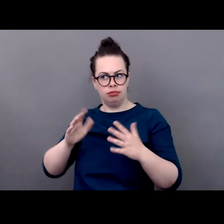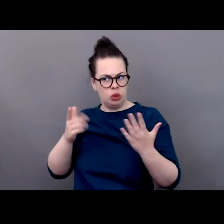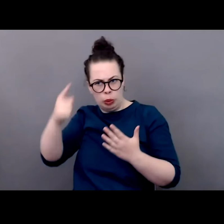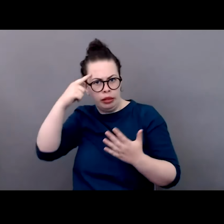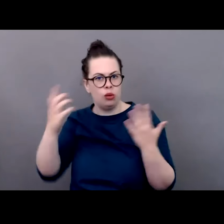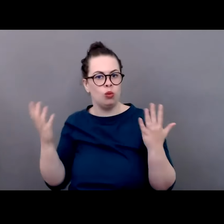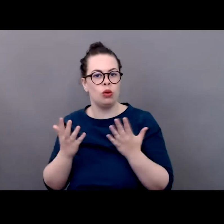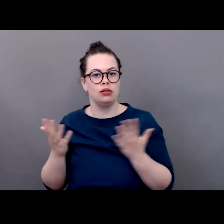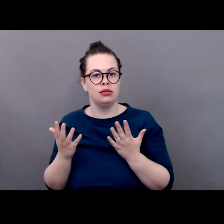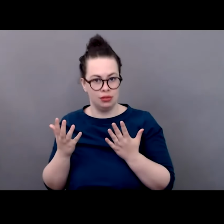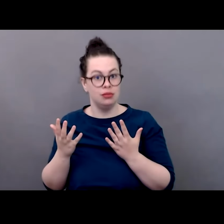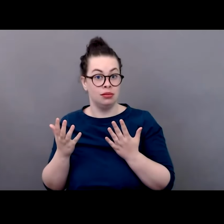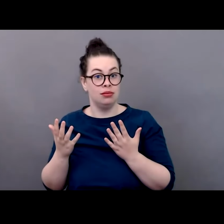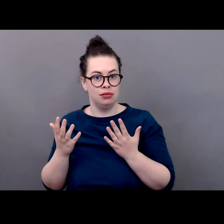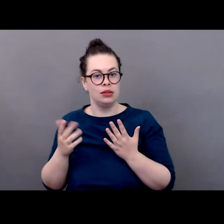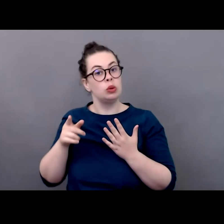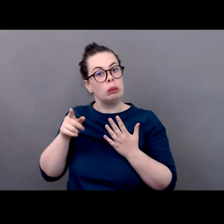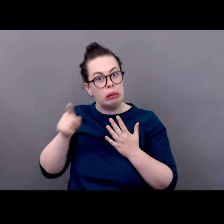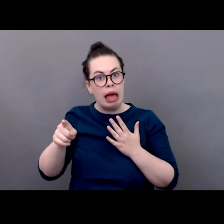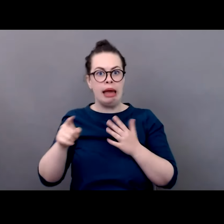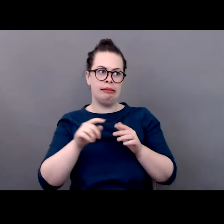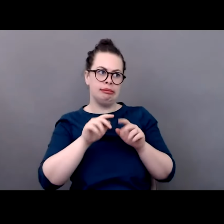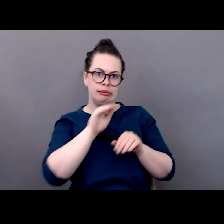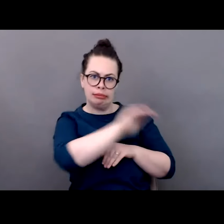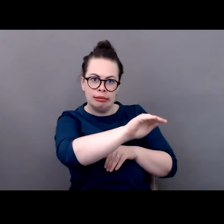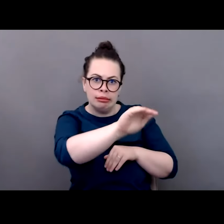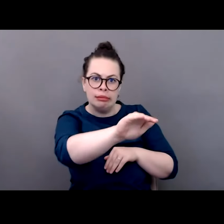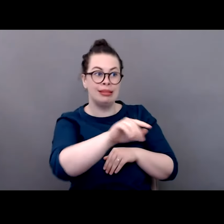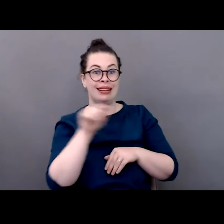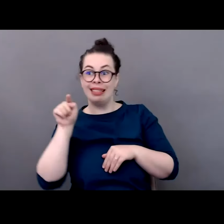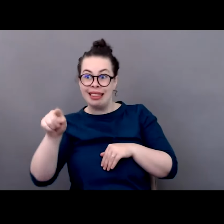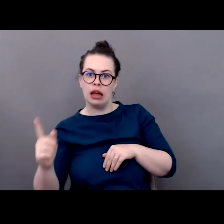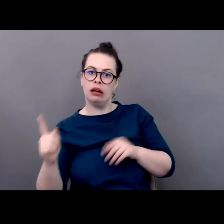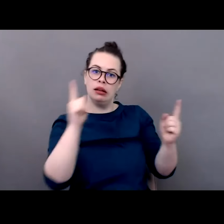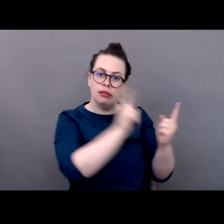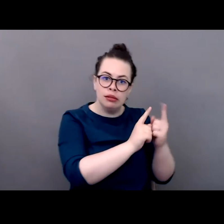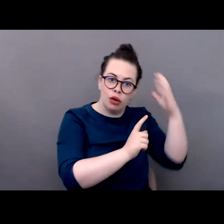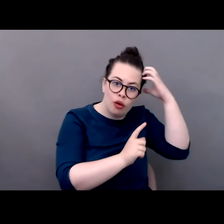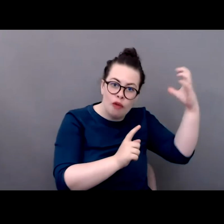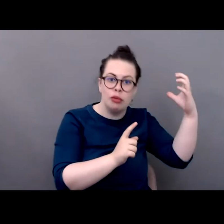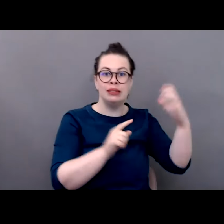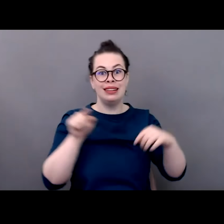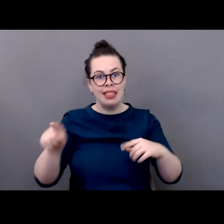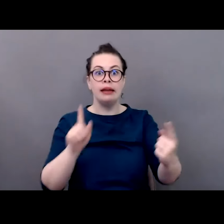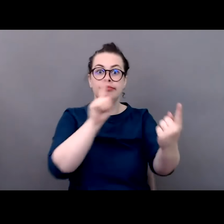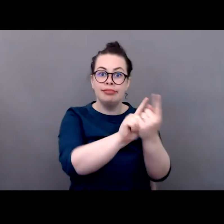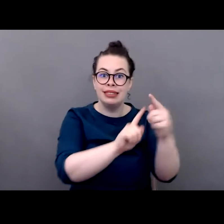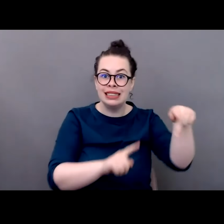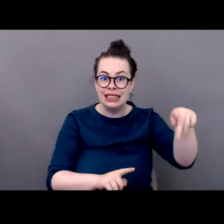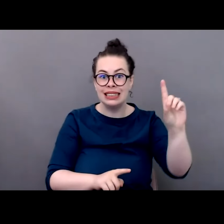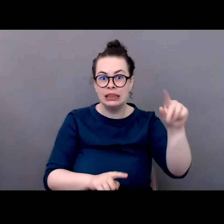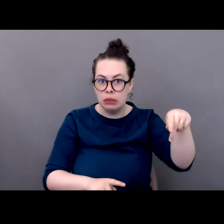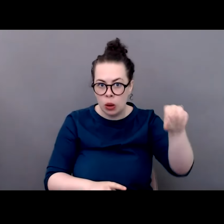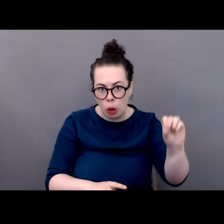of the committee for constructive dialogue with the official delegation of the state party. I was a country rapporteur